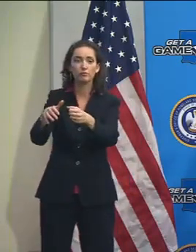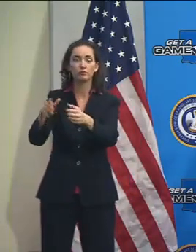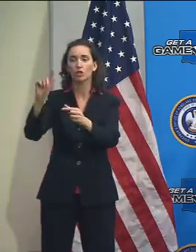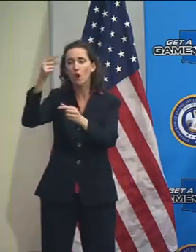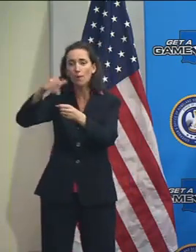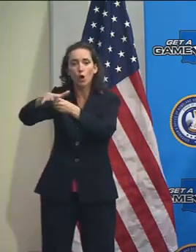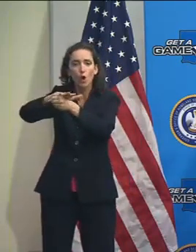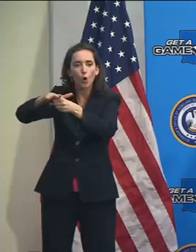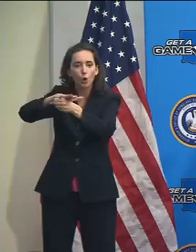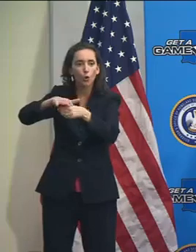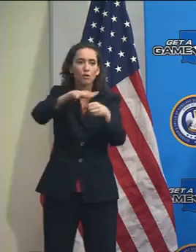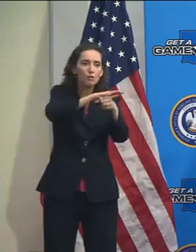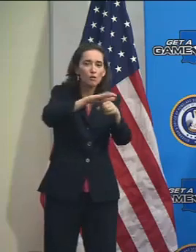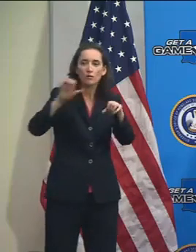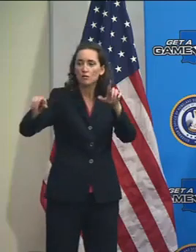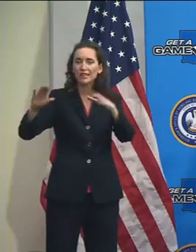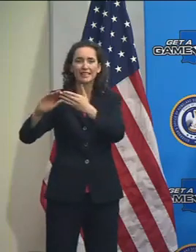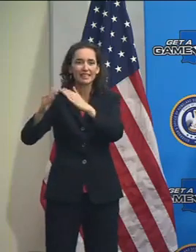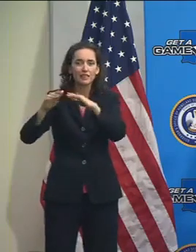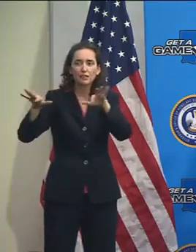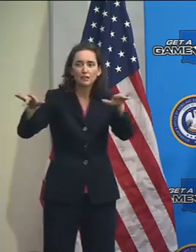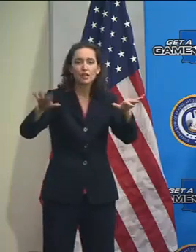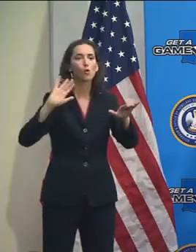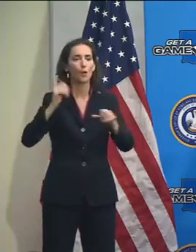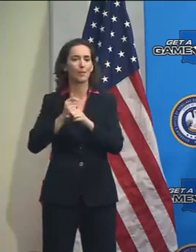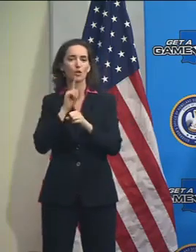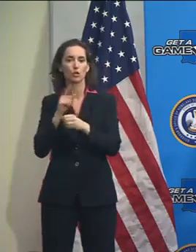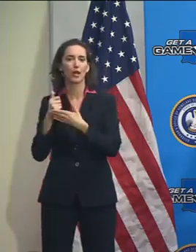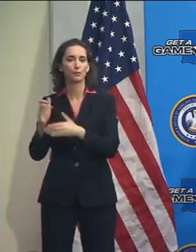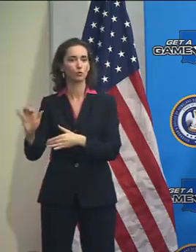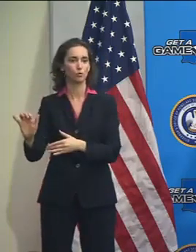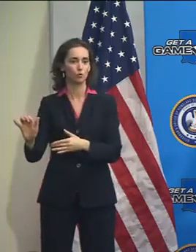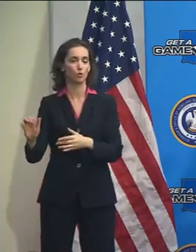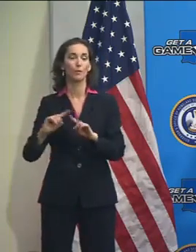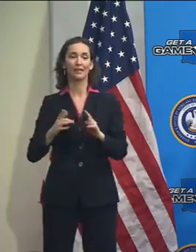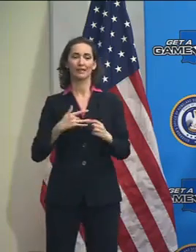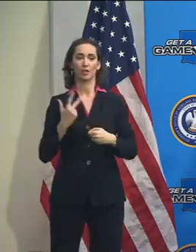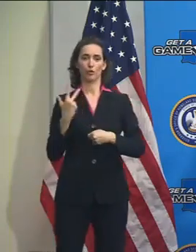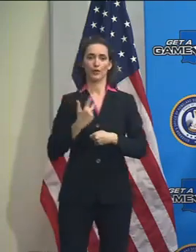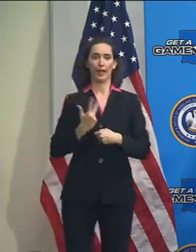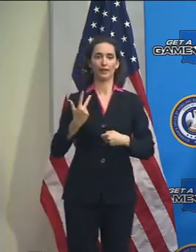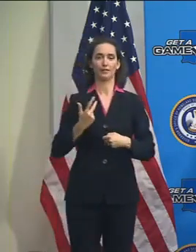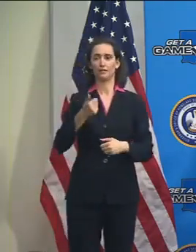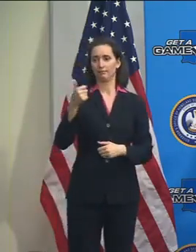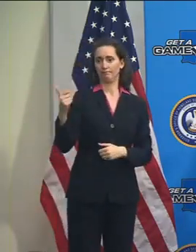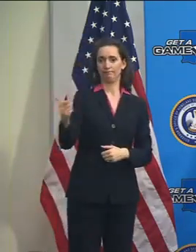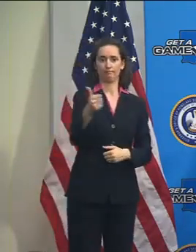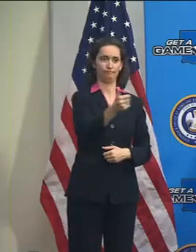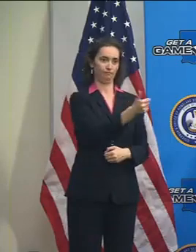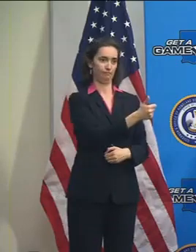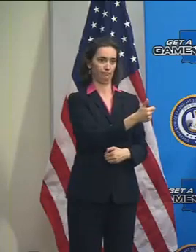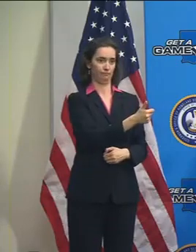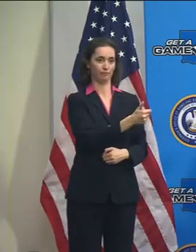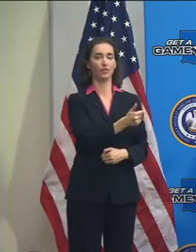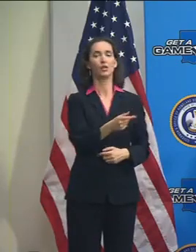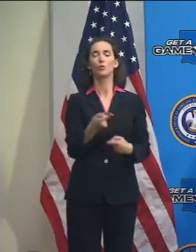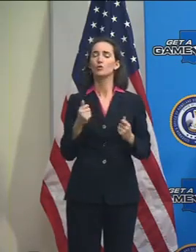local government officials will be making sure that they do that as well. And then let's make sure that